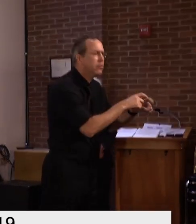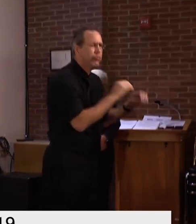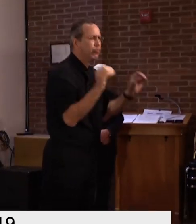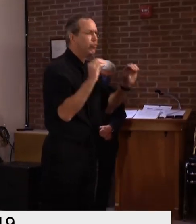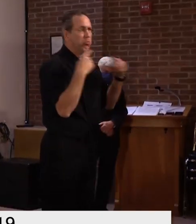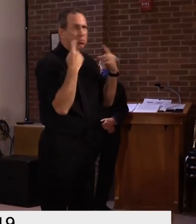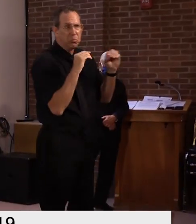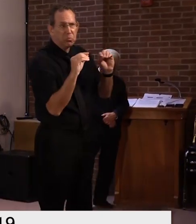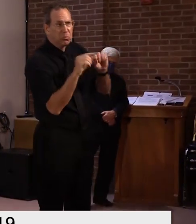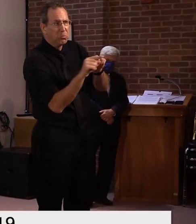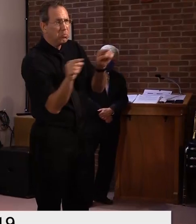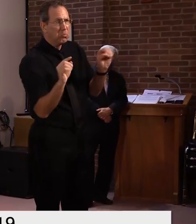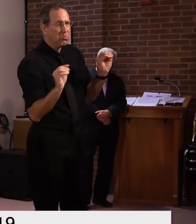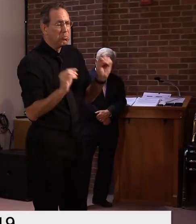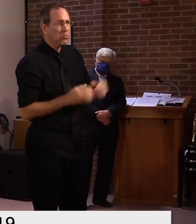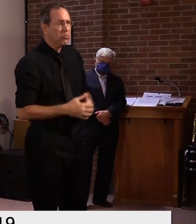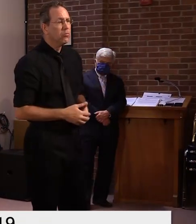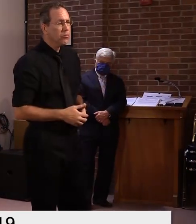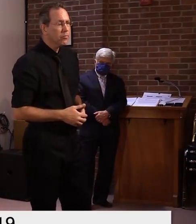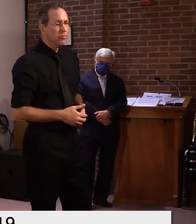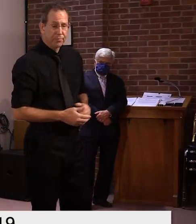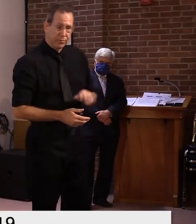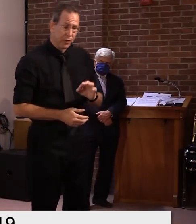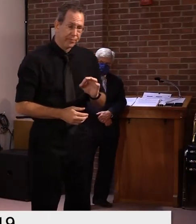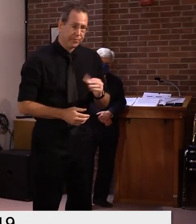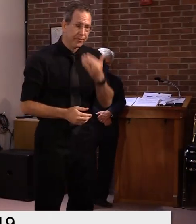Joel Baird, Burlington Free Press.